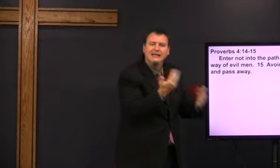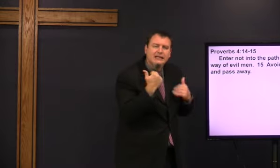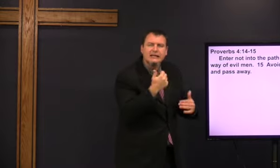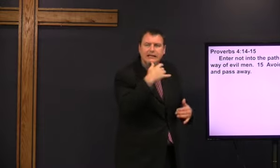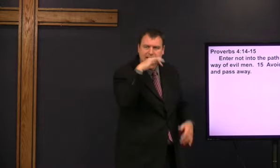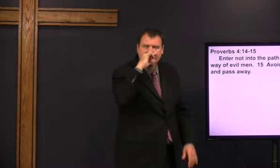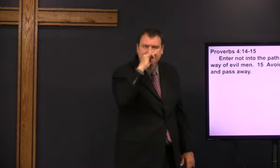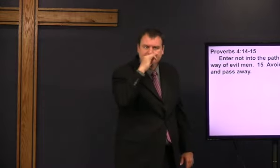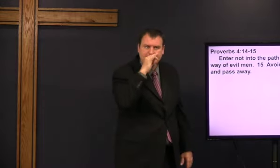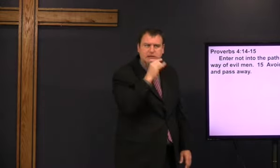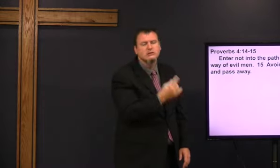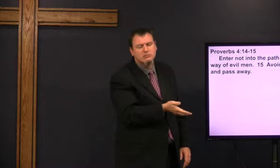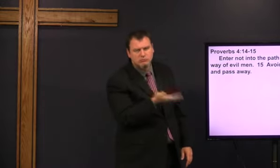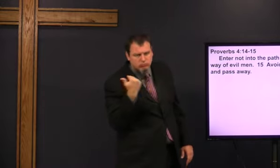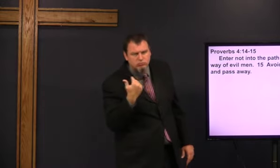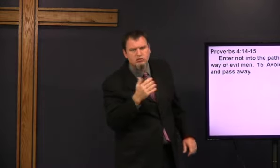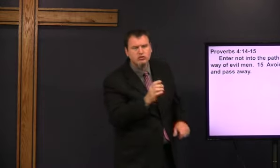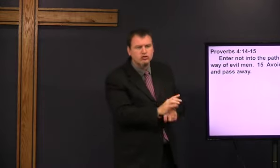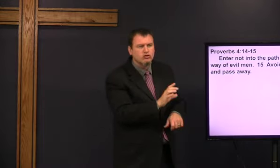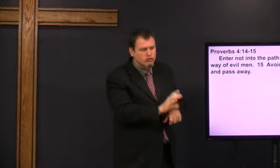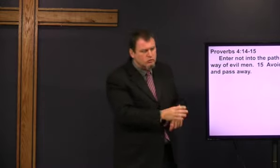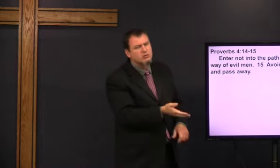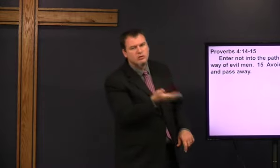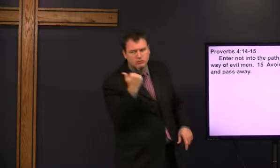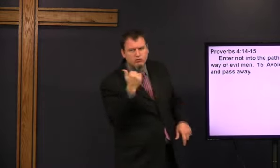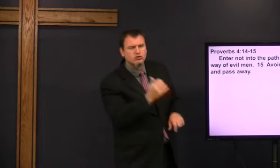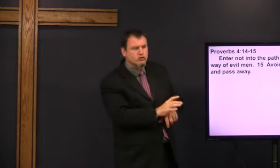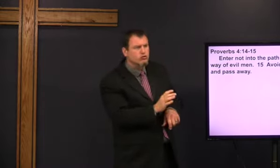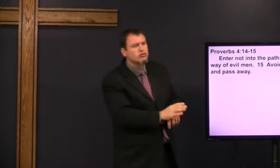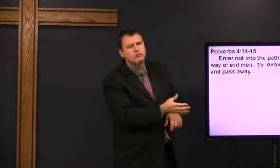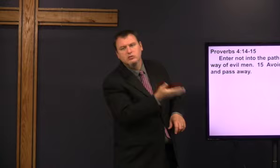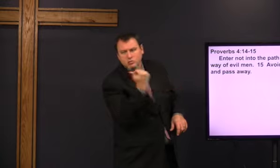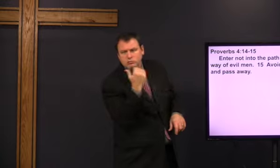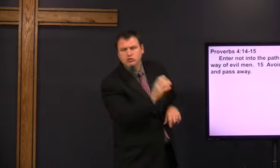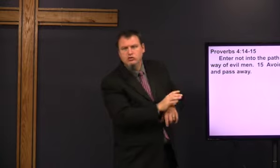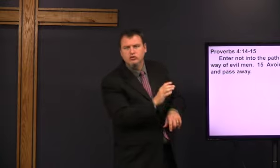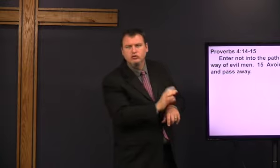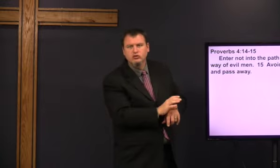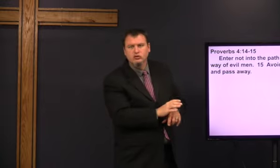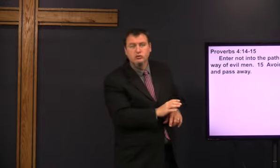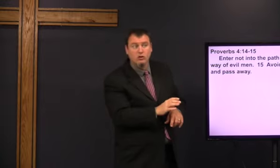why? To get the kids to come to church. Come on, go to church with us.